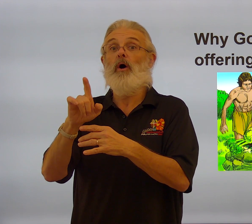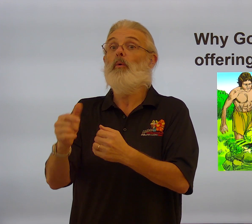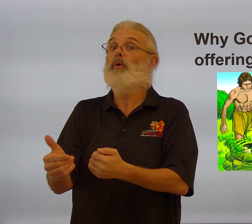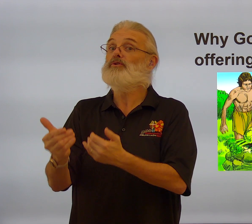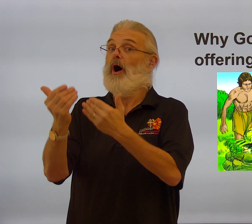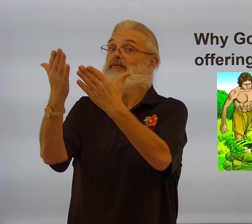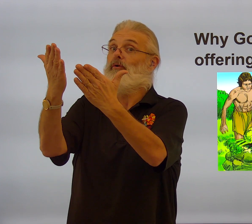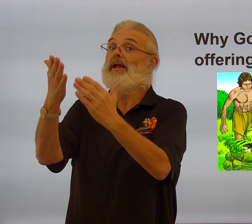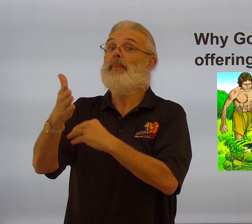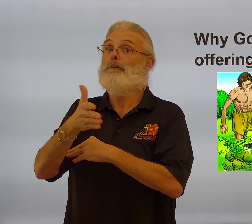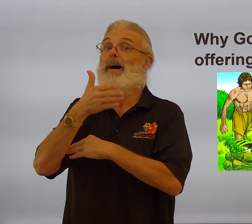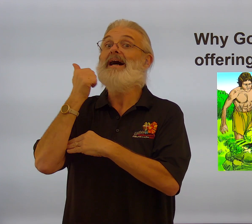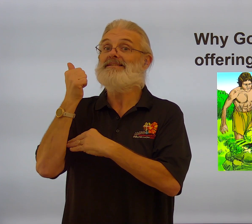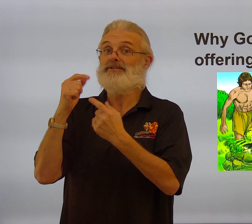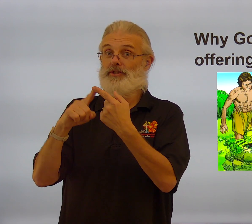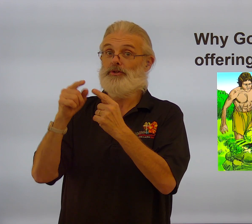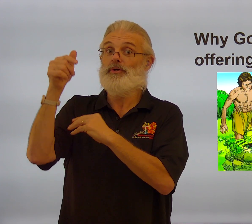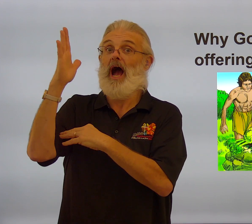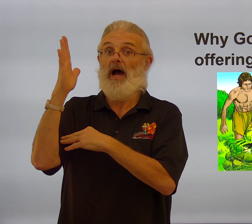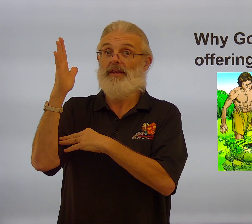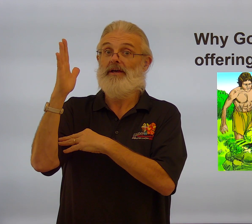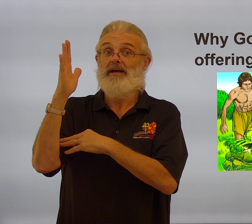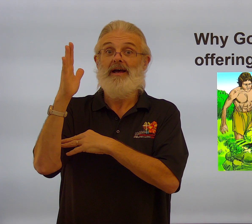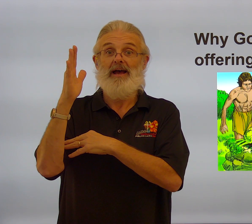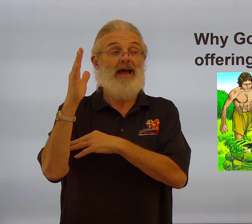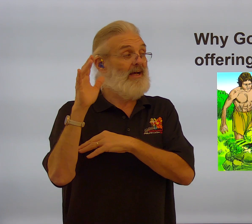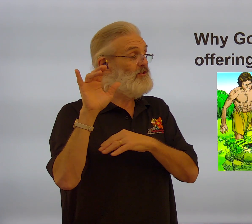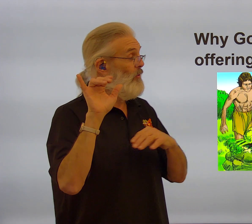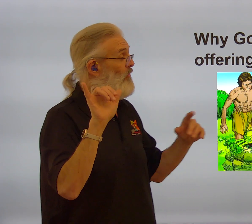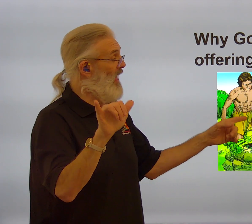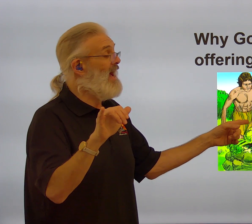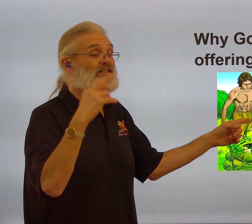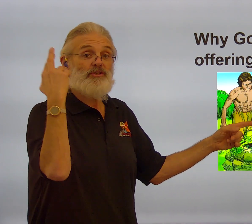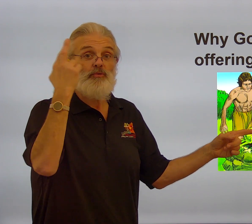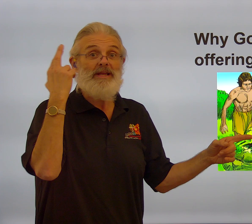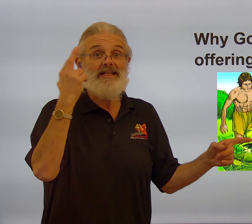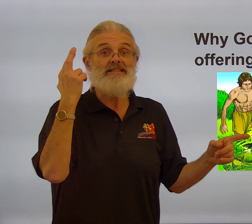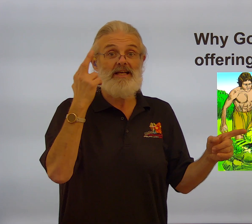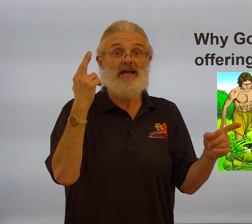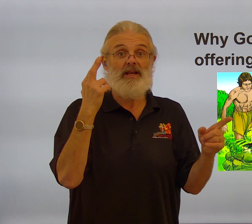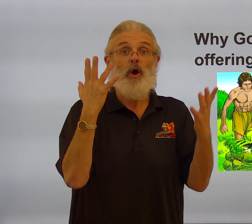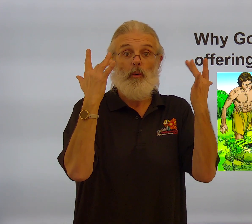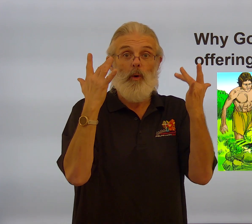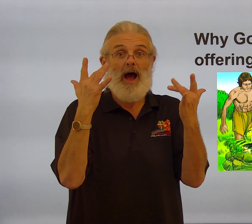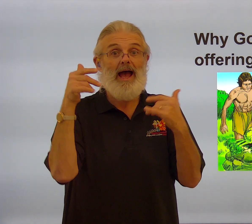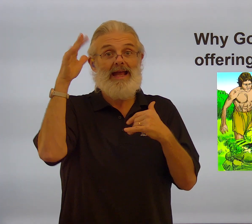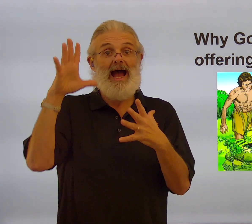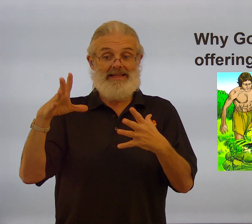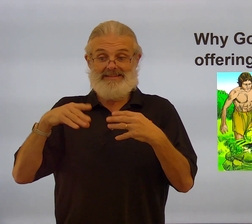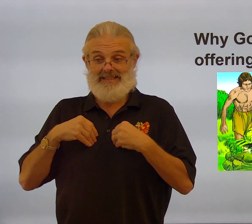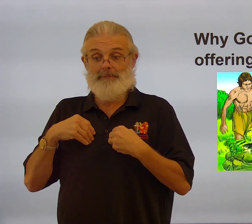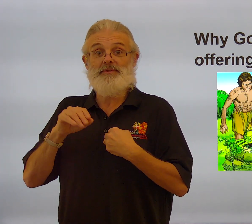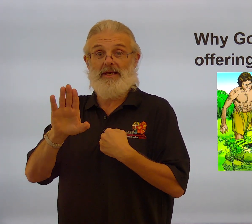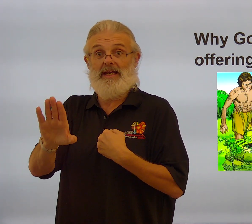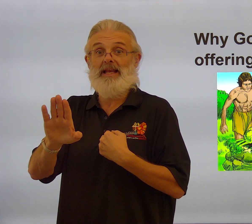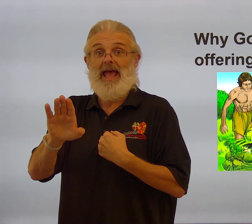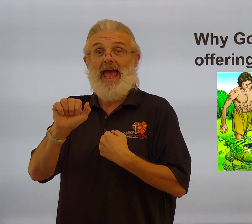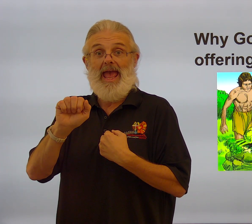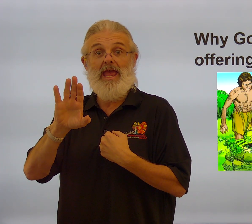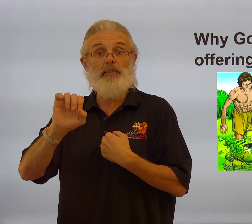was offering the best to God. And so that's the reason why God accepted